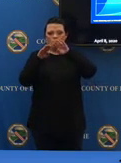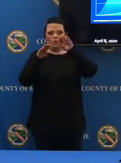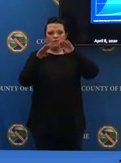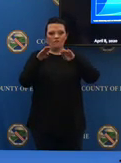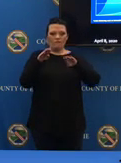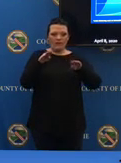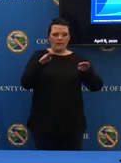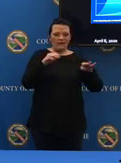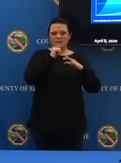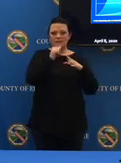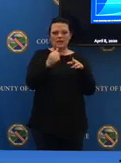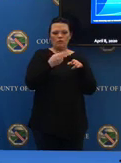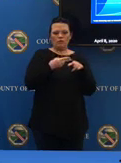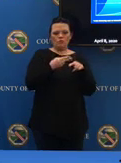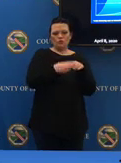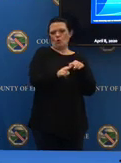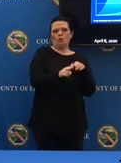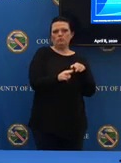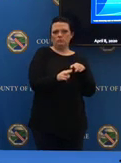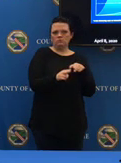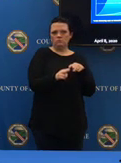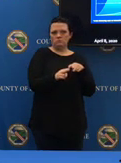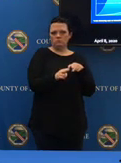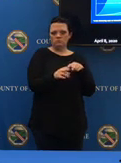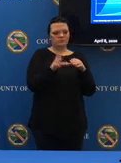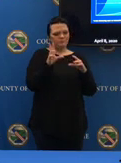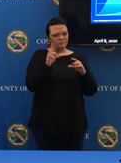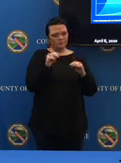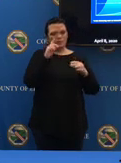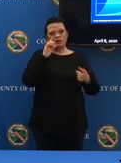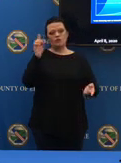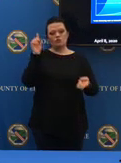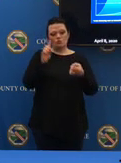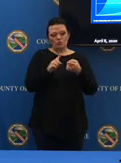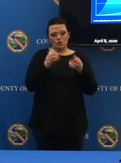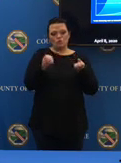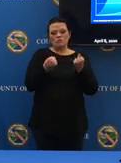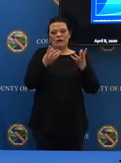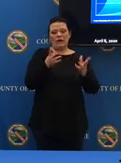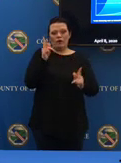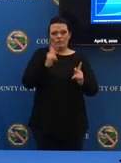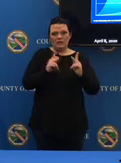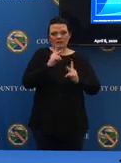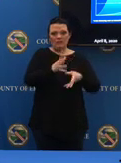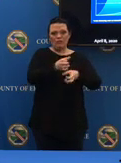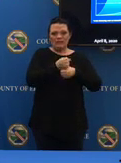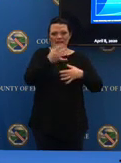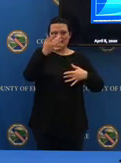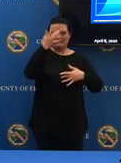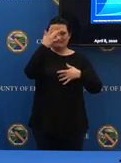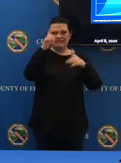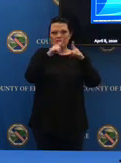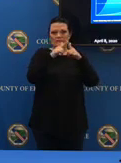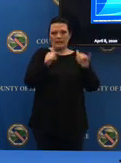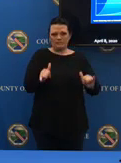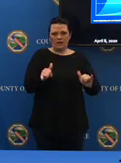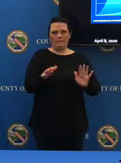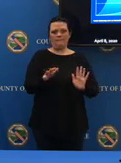shorten the process. So it's what it is, it's to reduce the number of people who get it at the same time, and